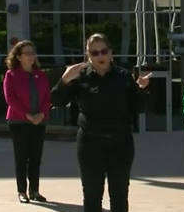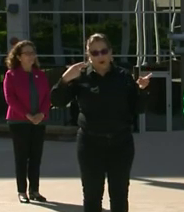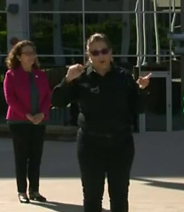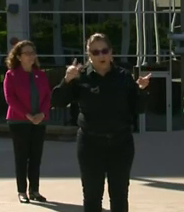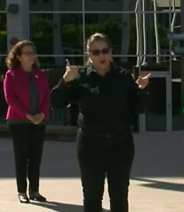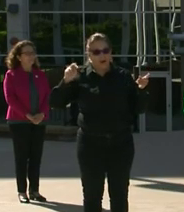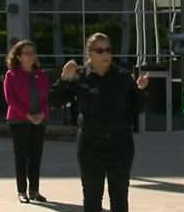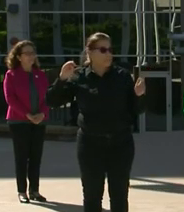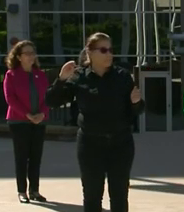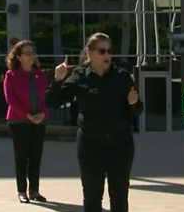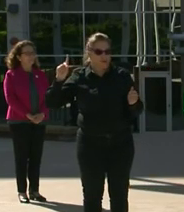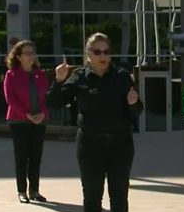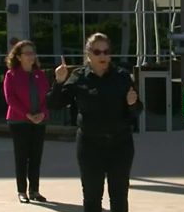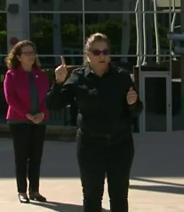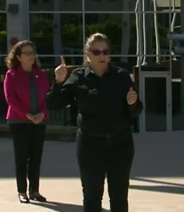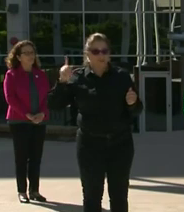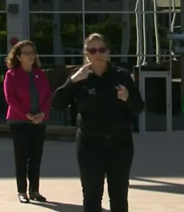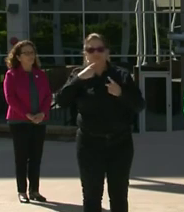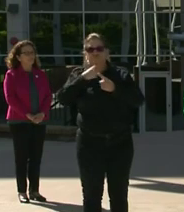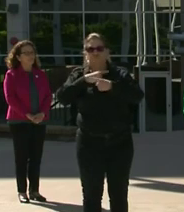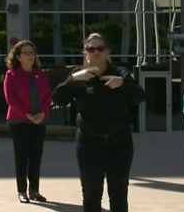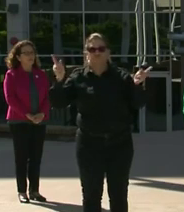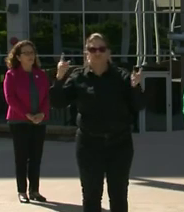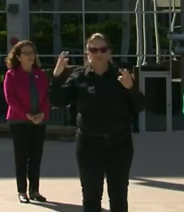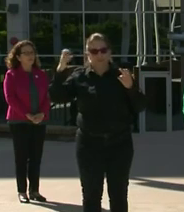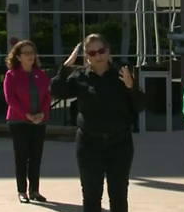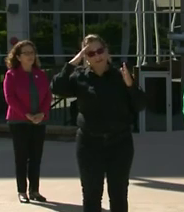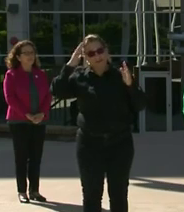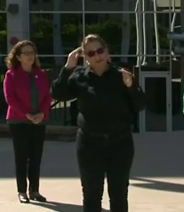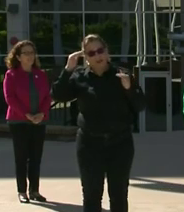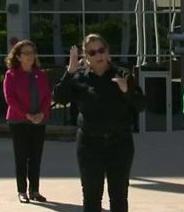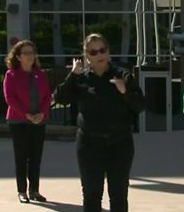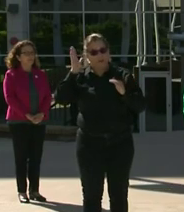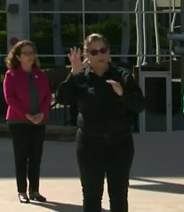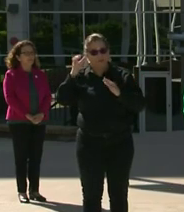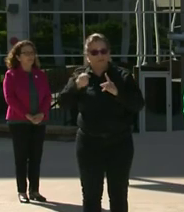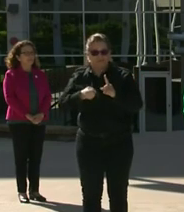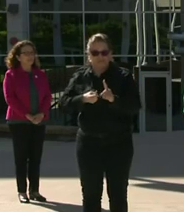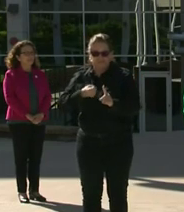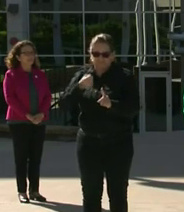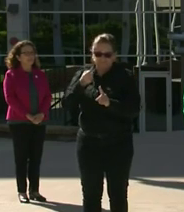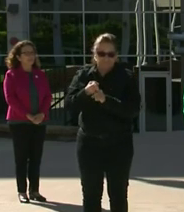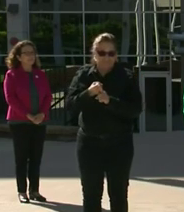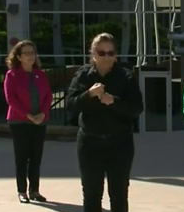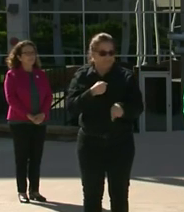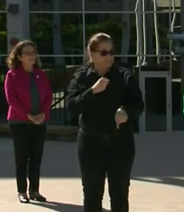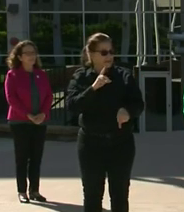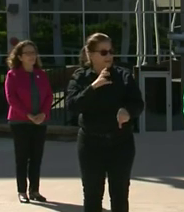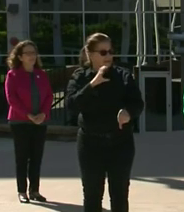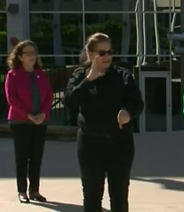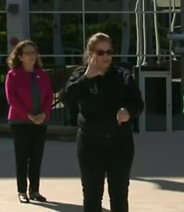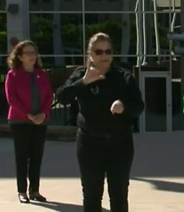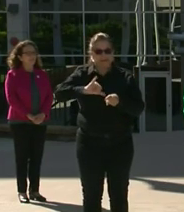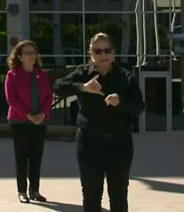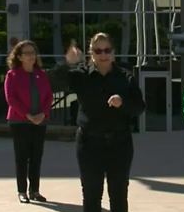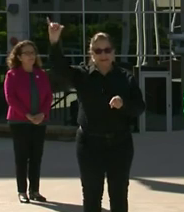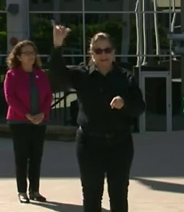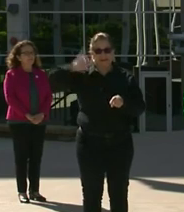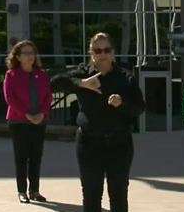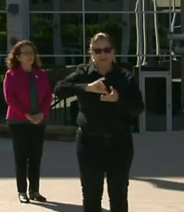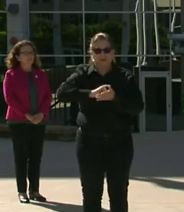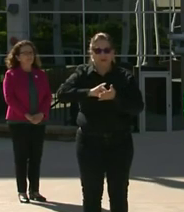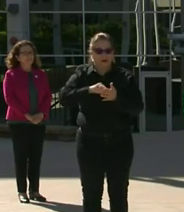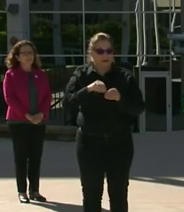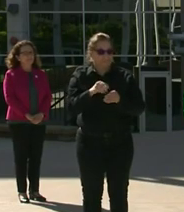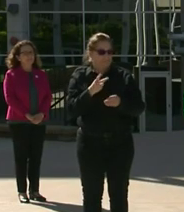Do you agree with that as far as here in the District of Columbia, and are your doctors from DOH telling you the same thing? We're